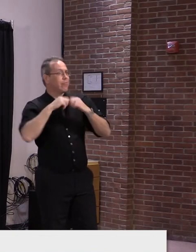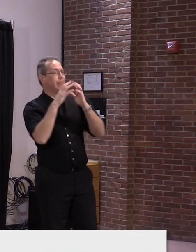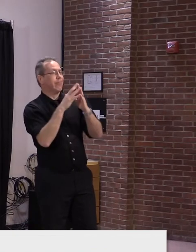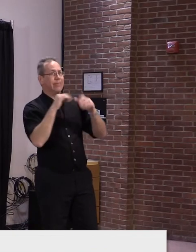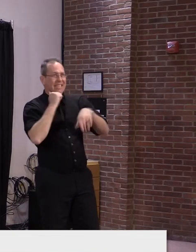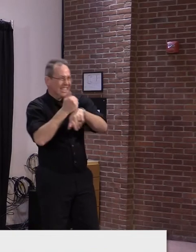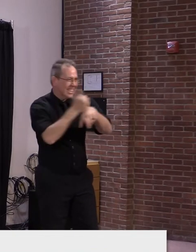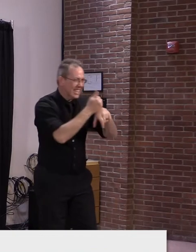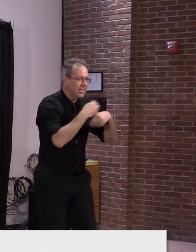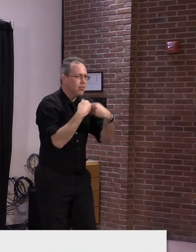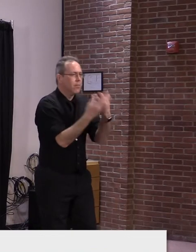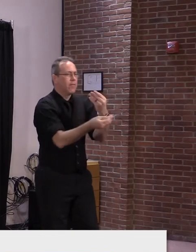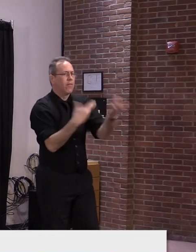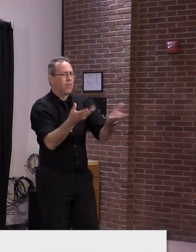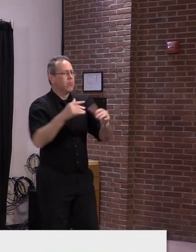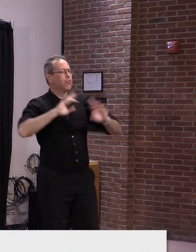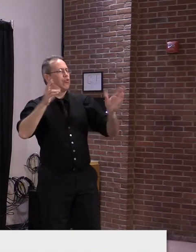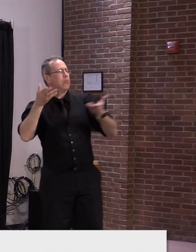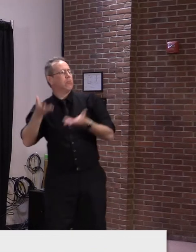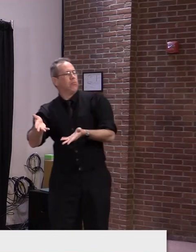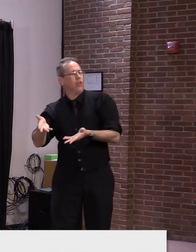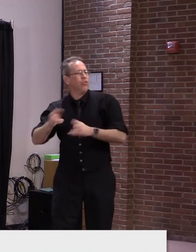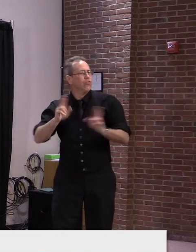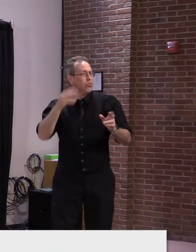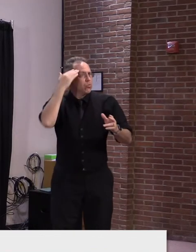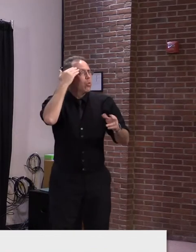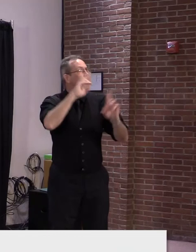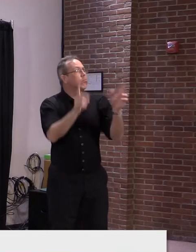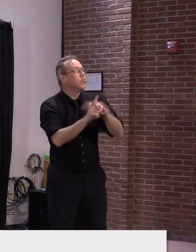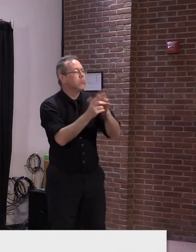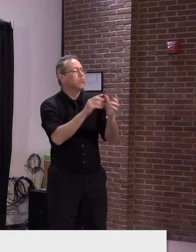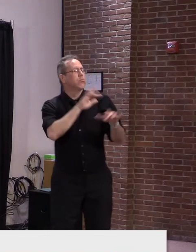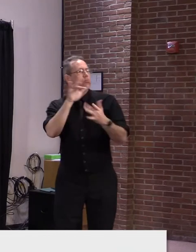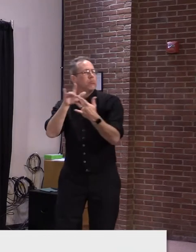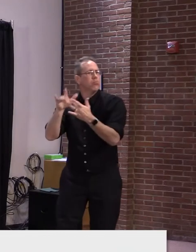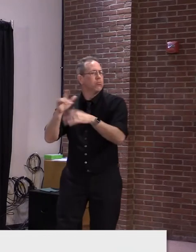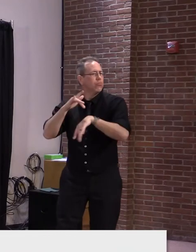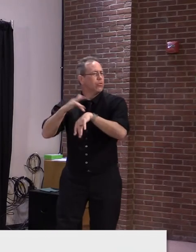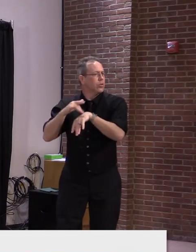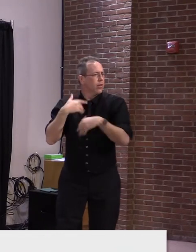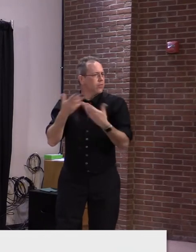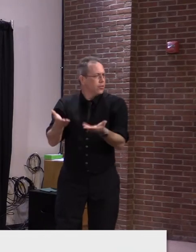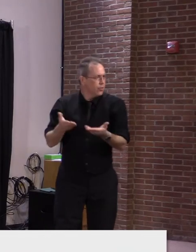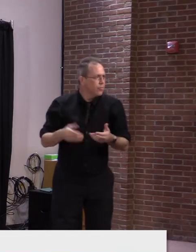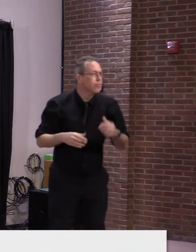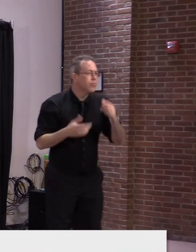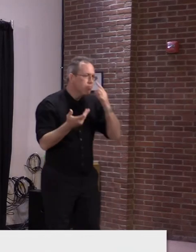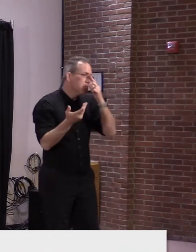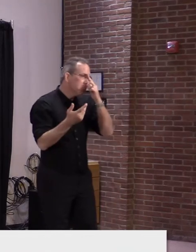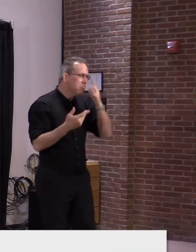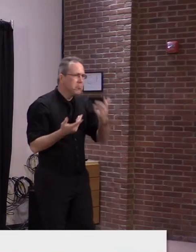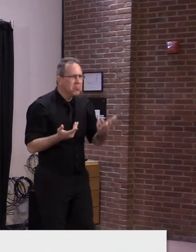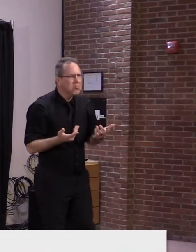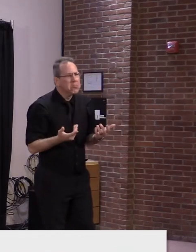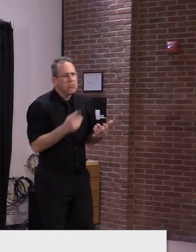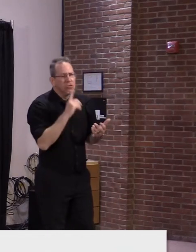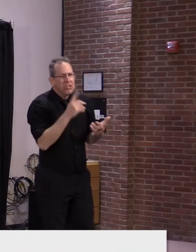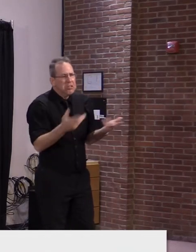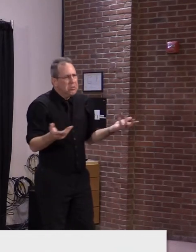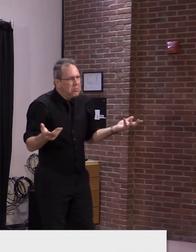we have everything available, that we're preparing